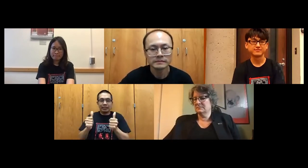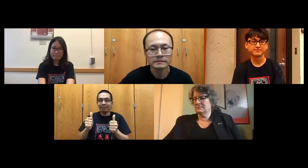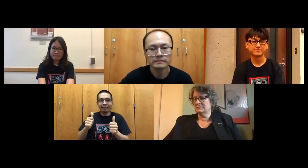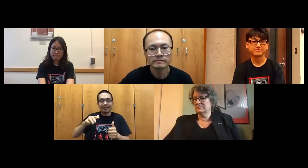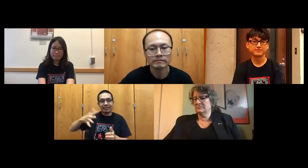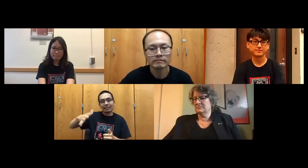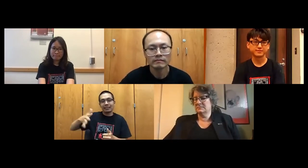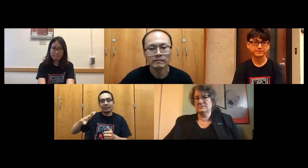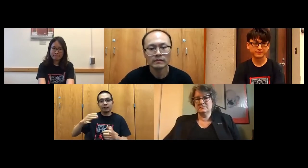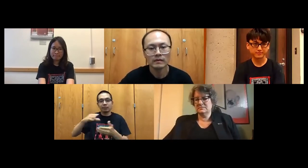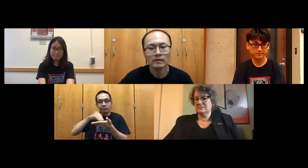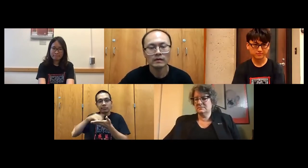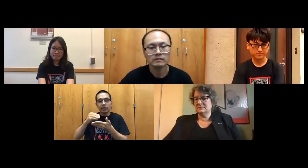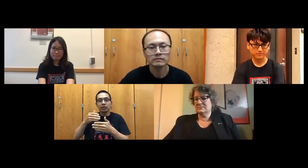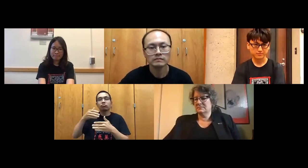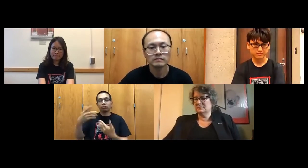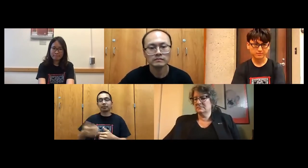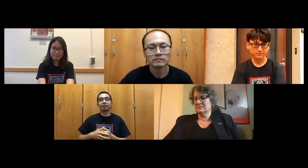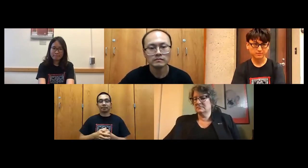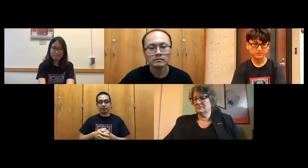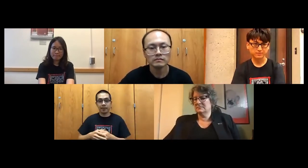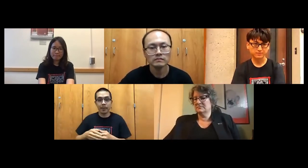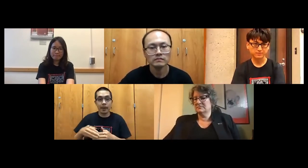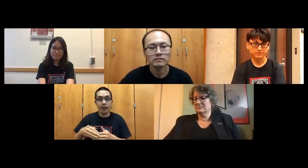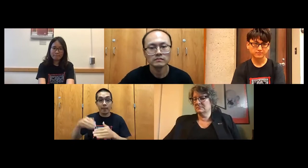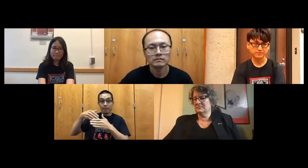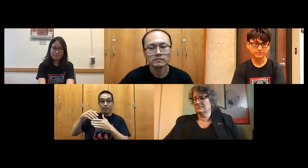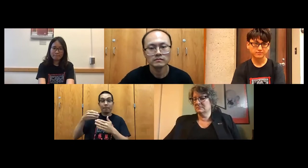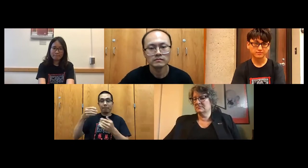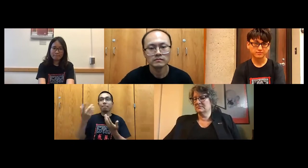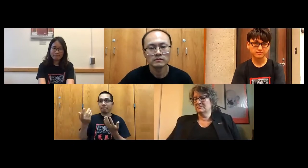education, but my sign language still was not quite there. I was still learning.